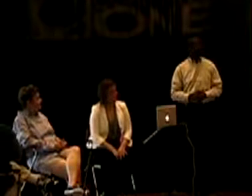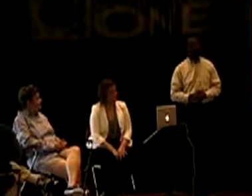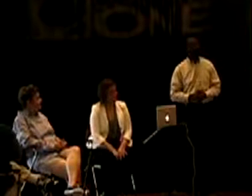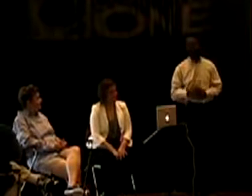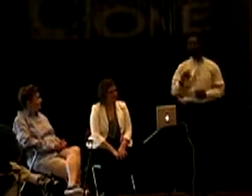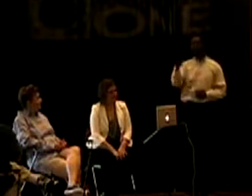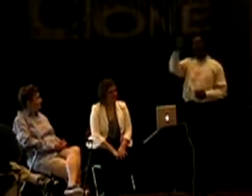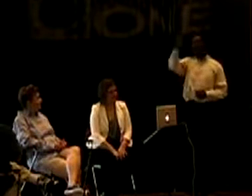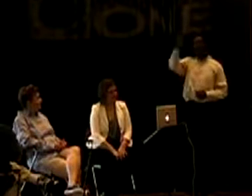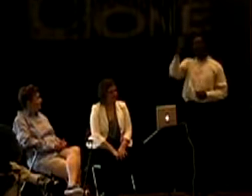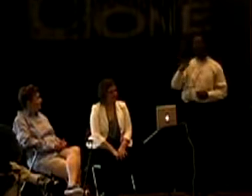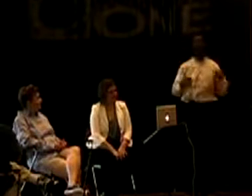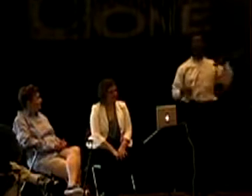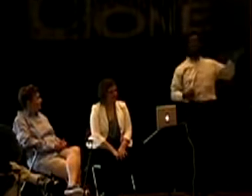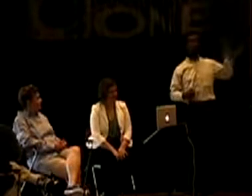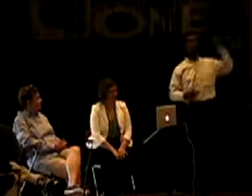Hold on.